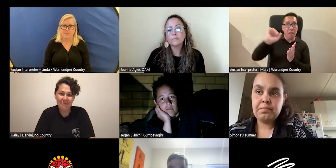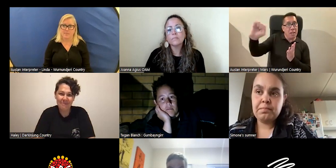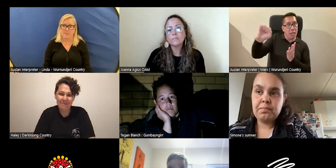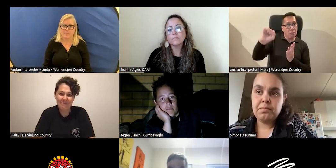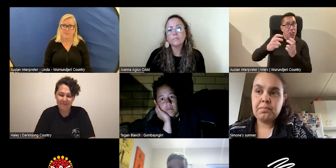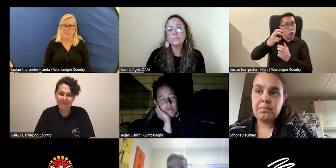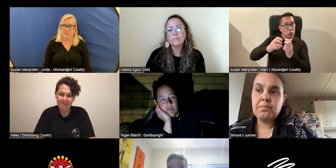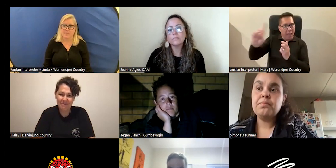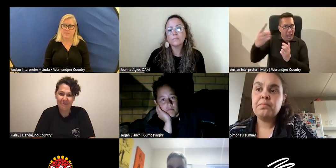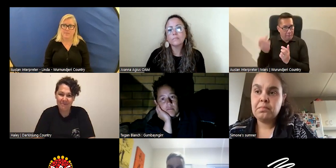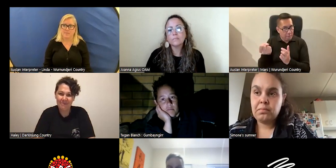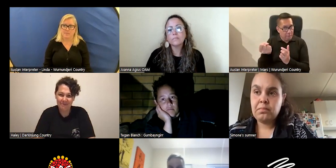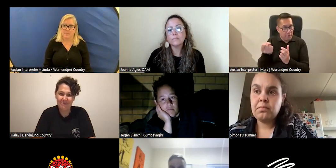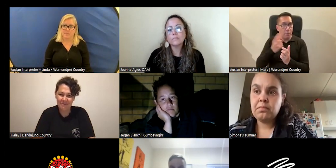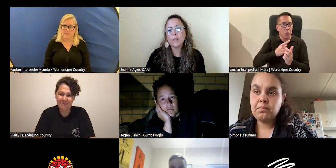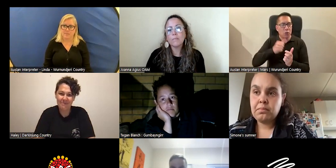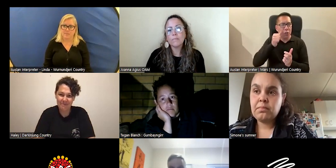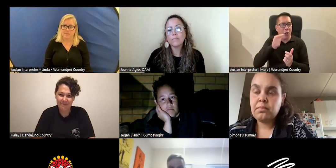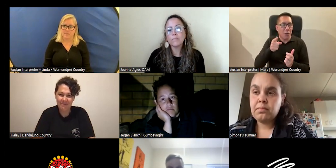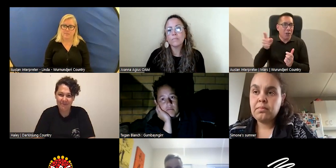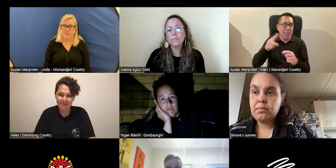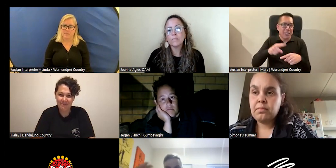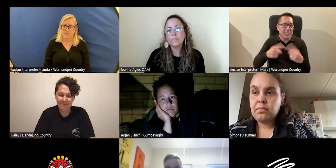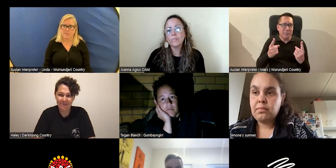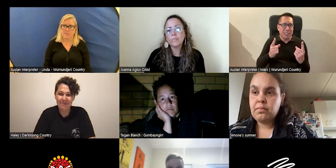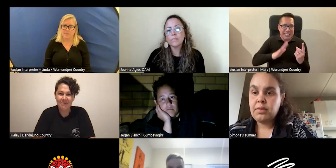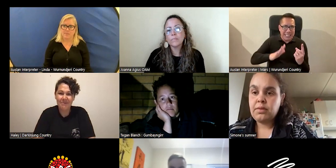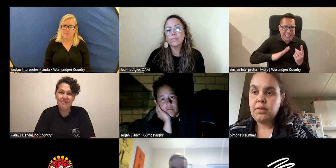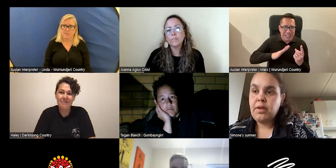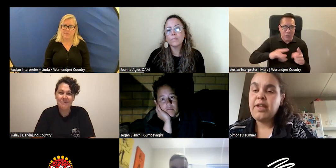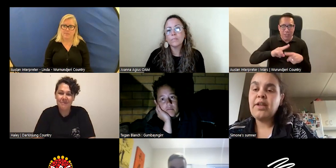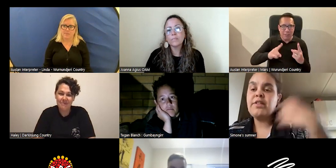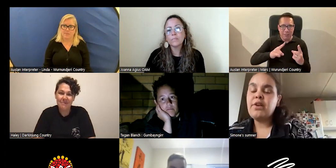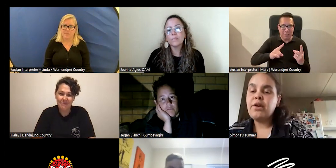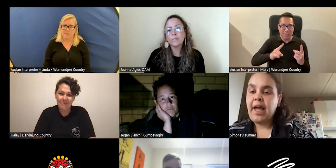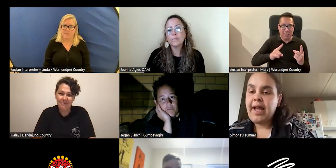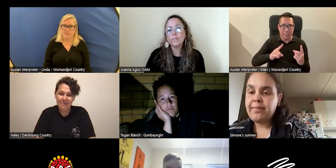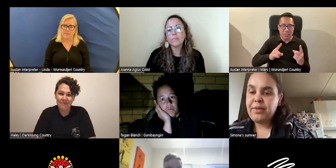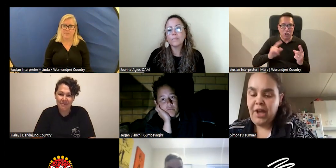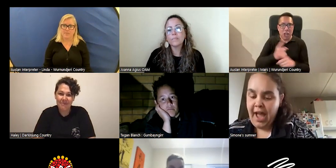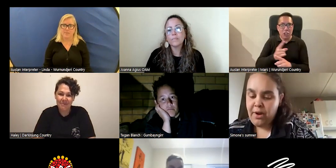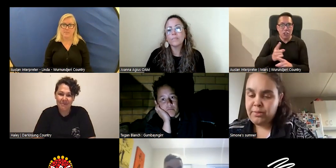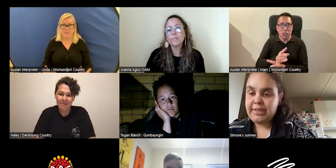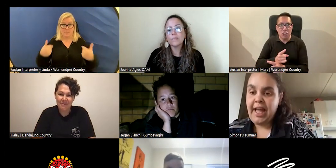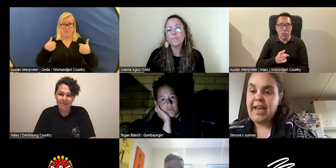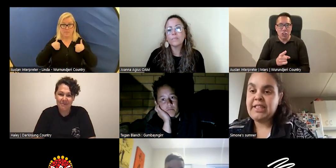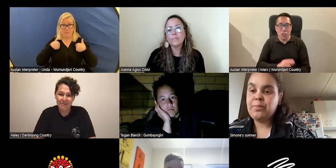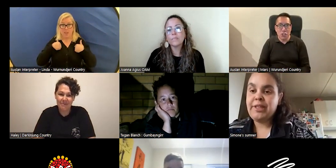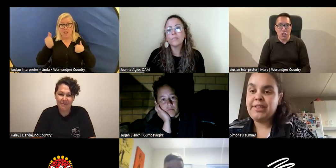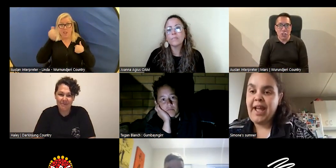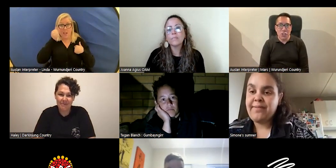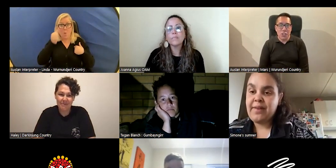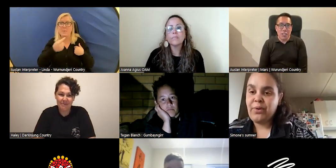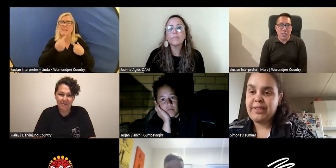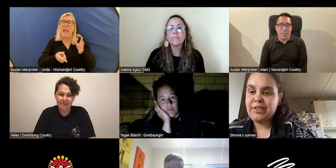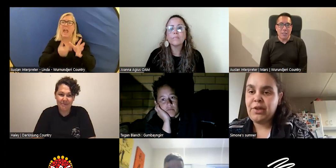issues that they're facing. Because different needs or requirements change with each. Because I know, how I would say Alice Springs,